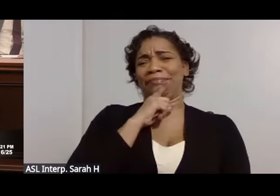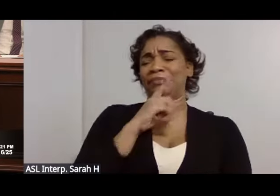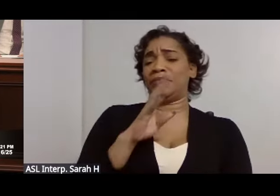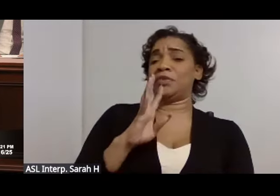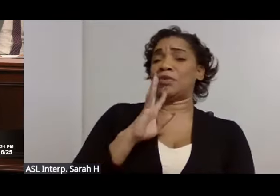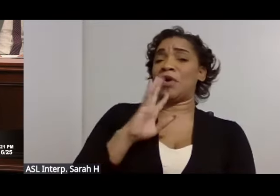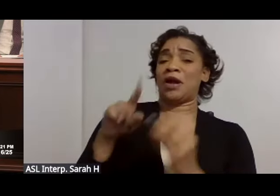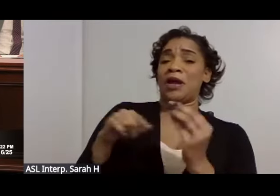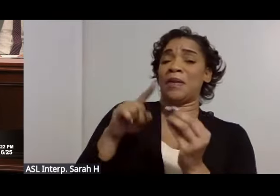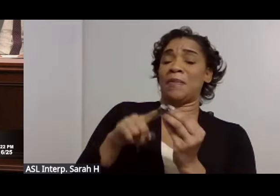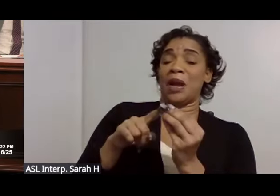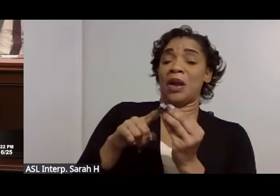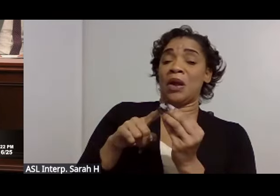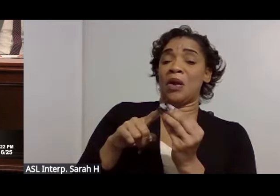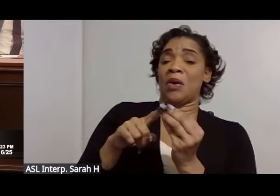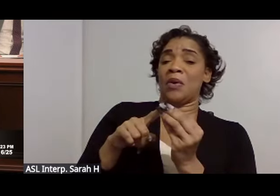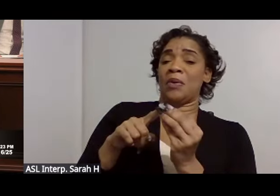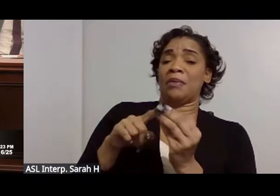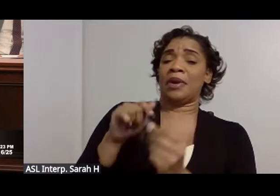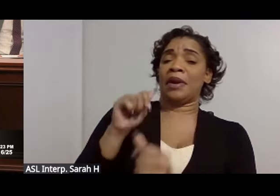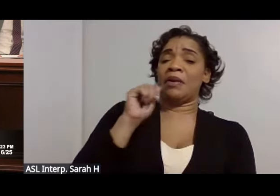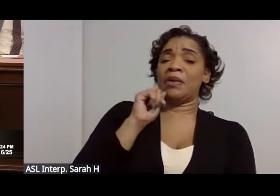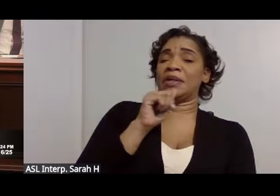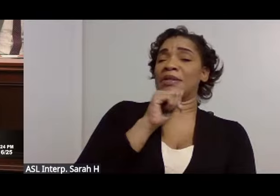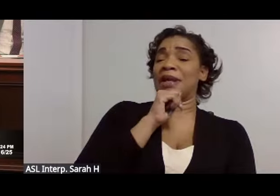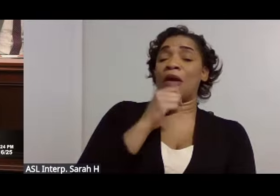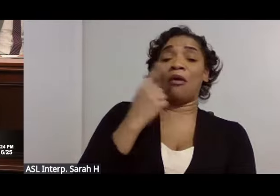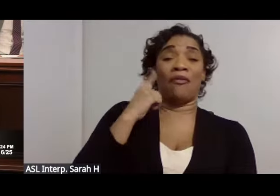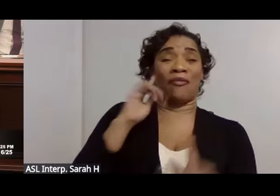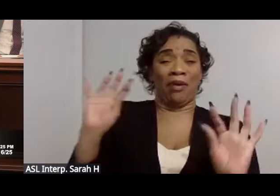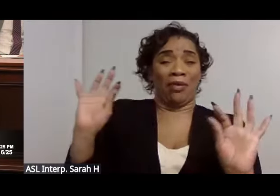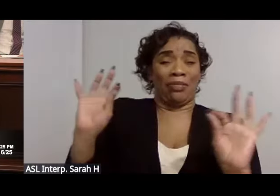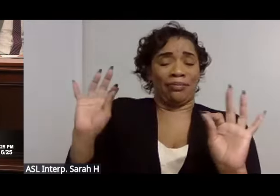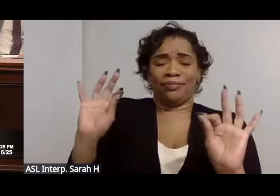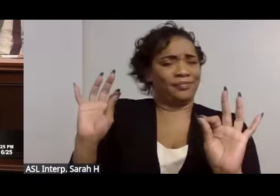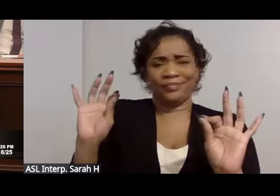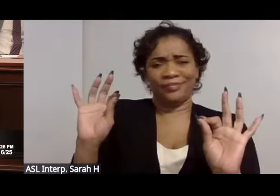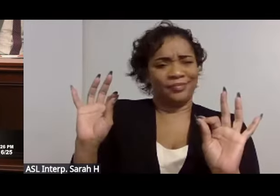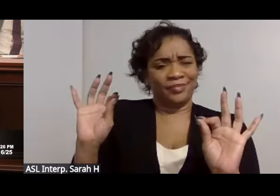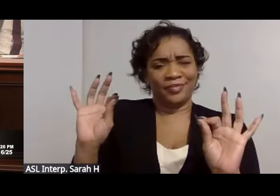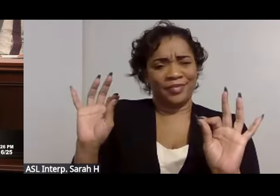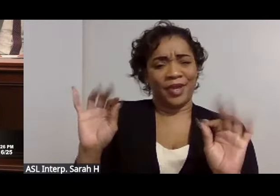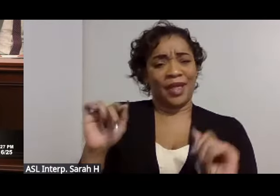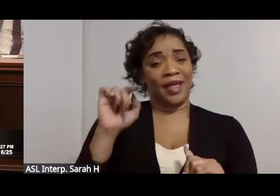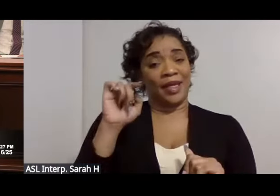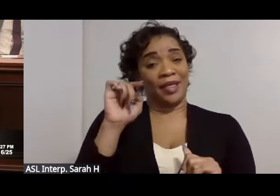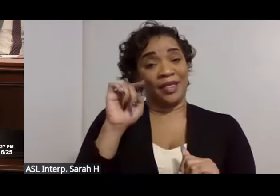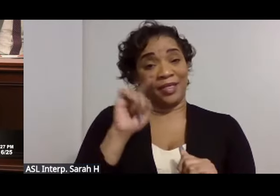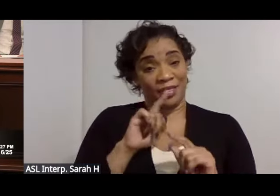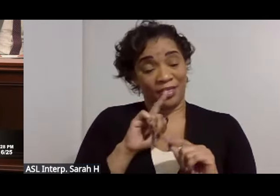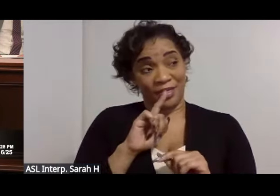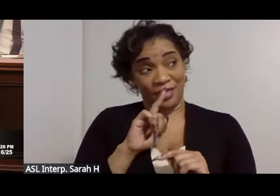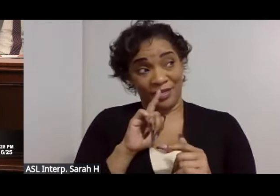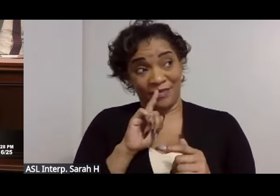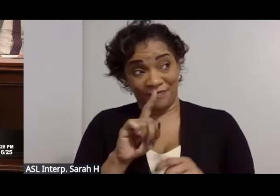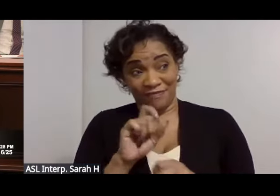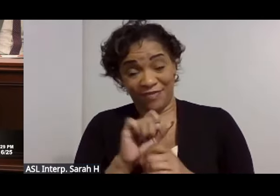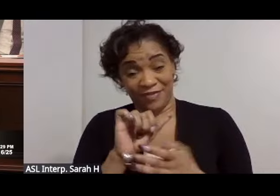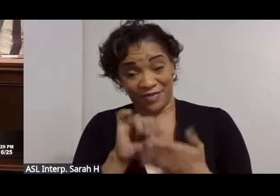whim. The certainty that this is going to require 2 voting rolls is all based